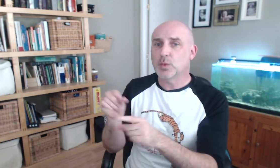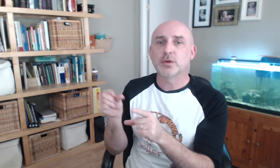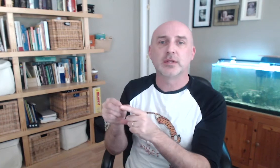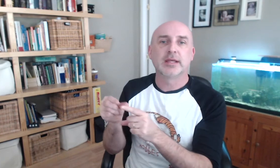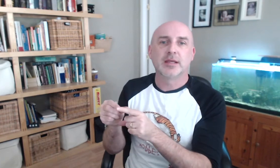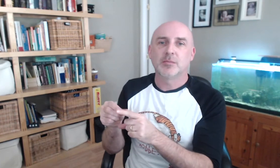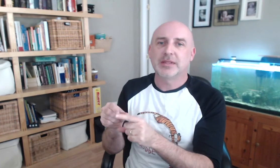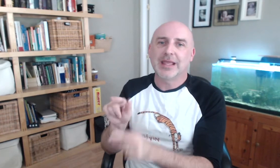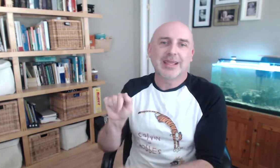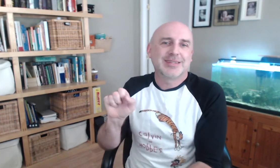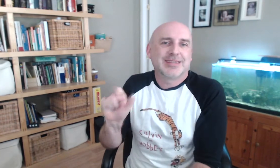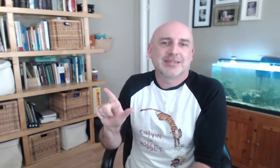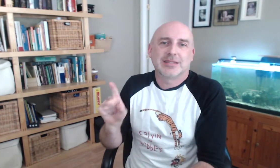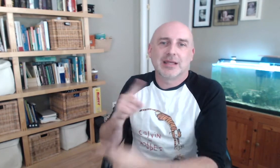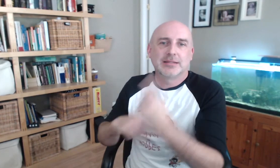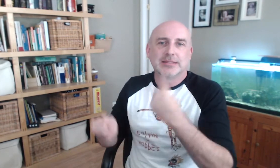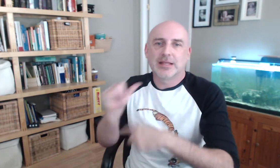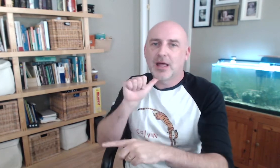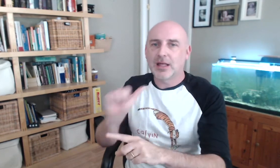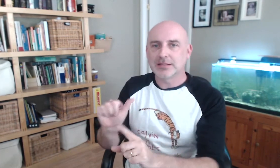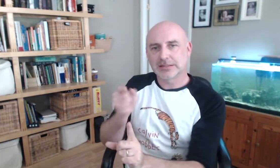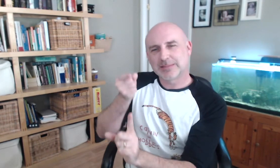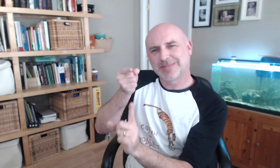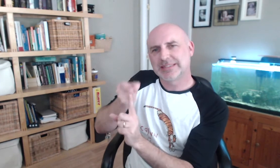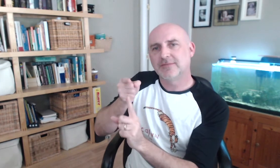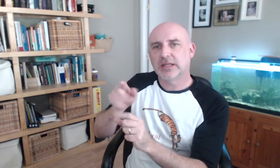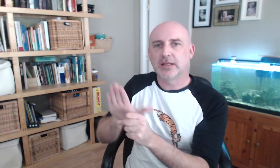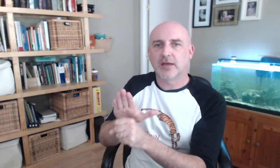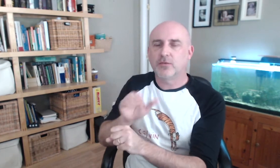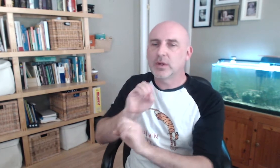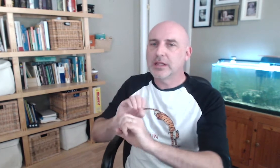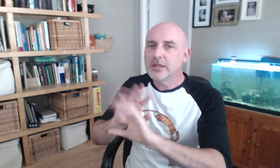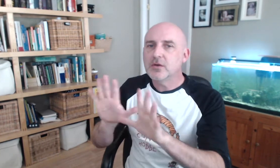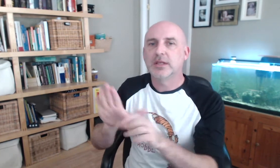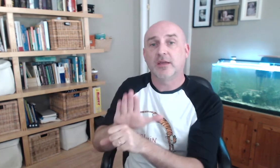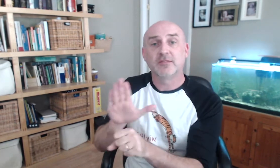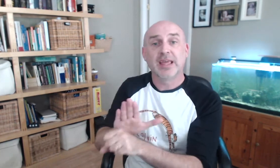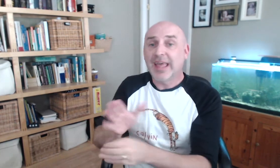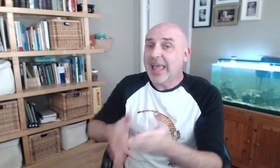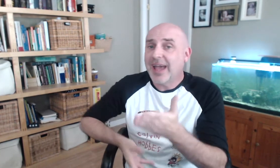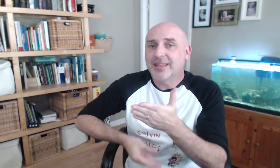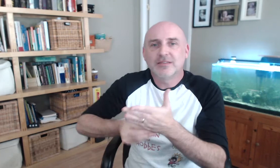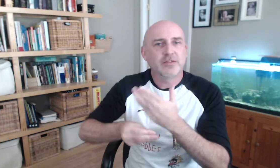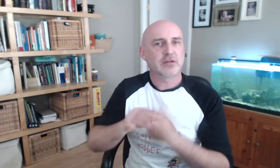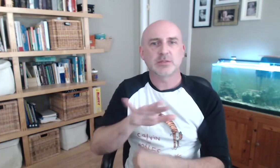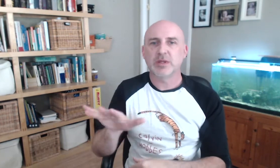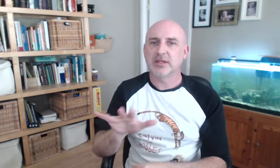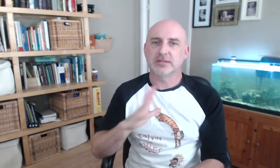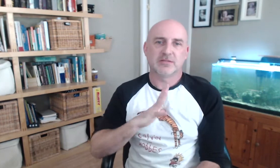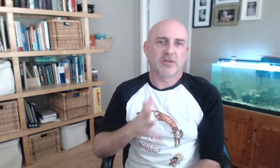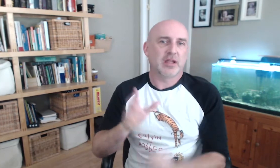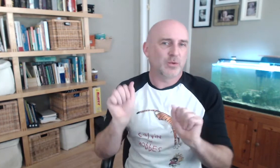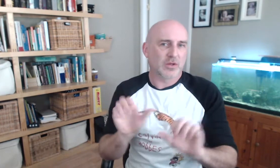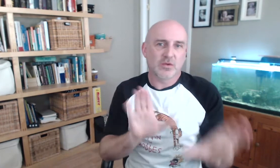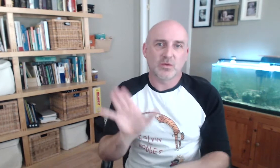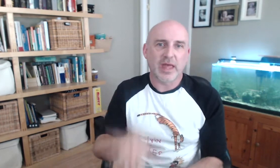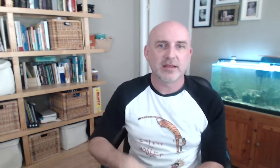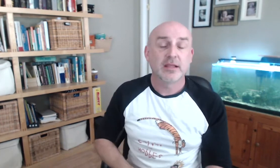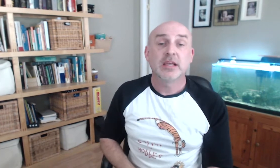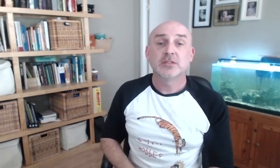word, but the ASL sign is not specific enough or clear enough, add the finger spelling. It's fine. You can do that. So